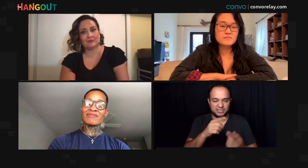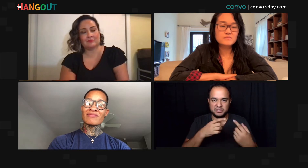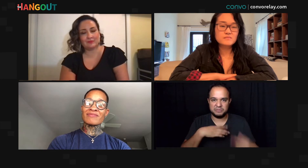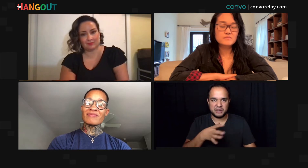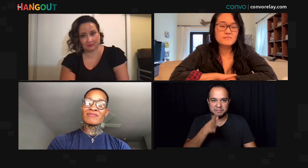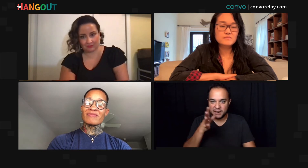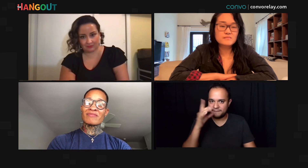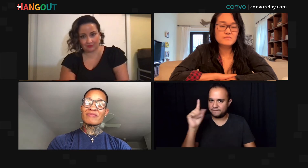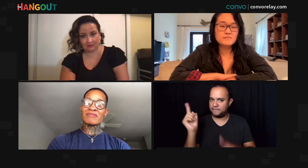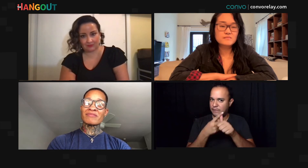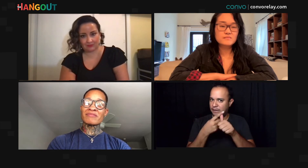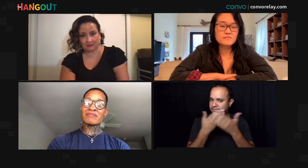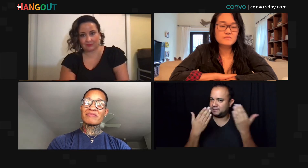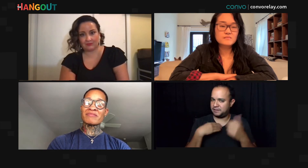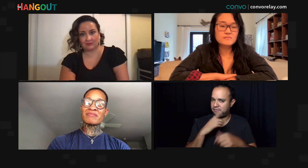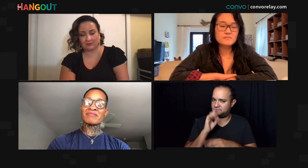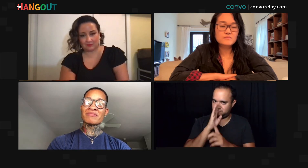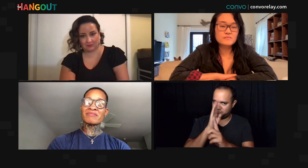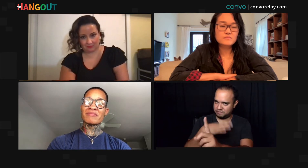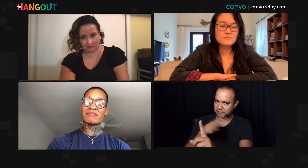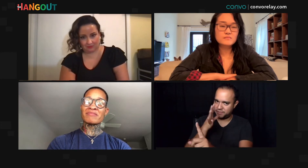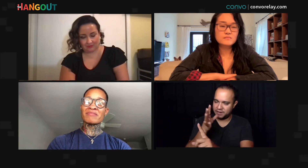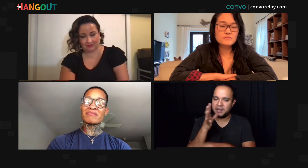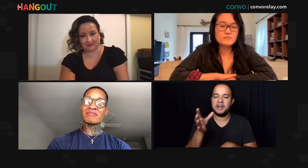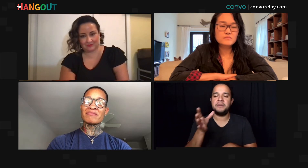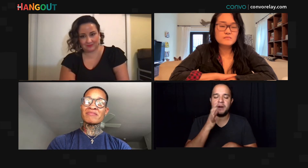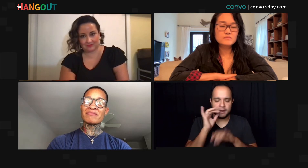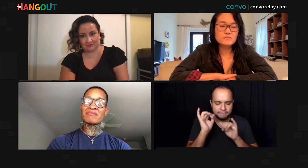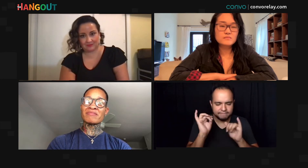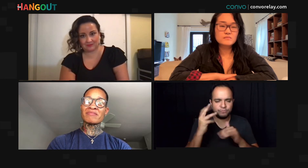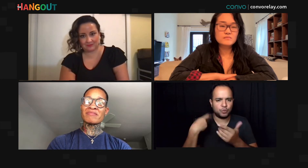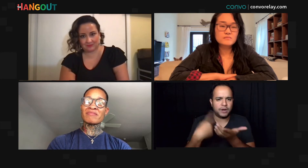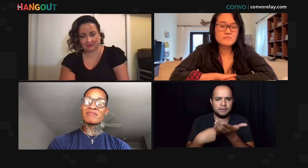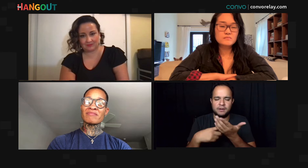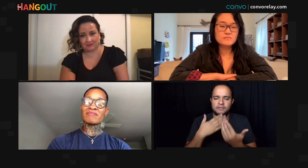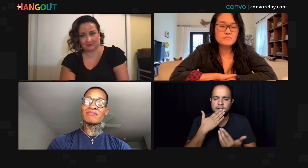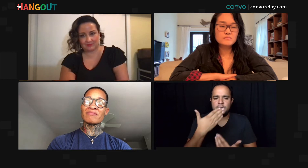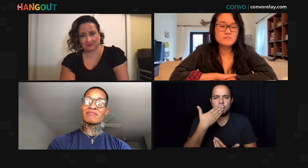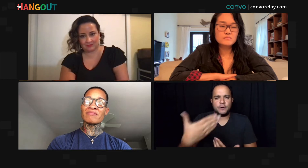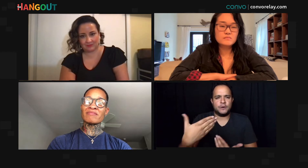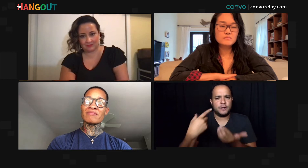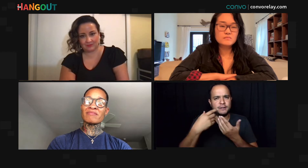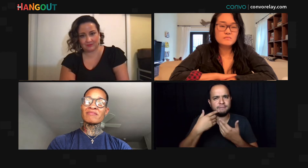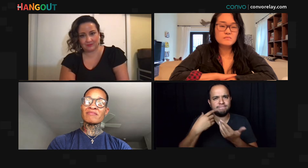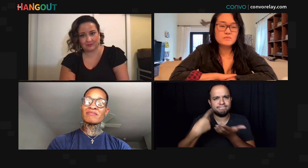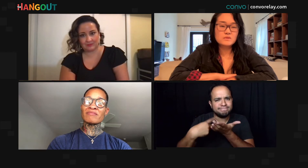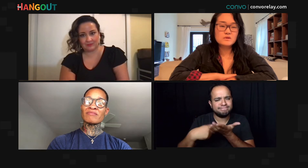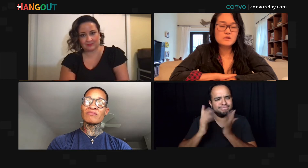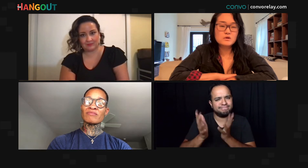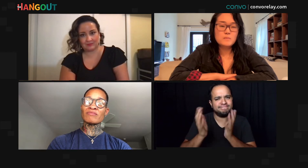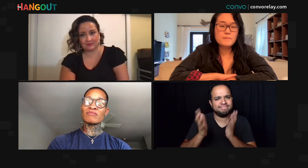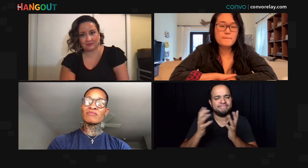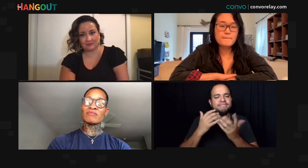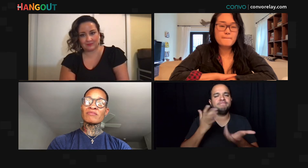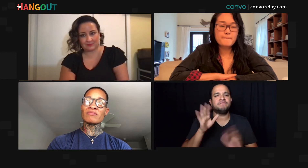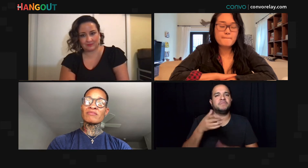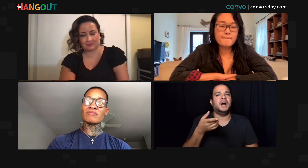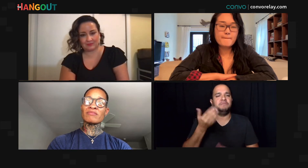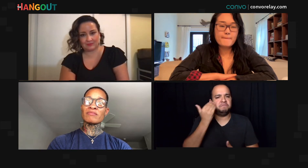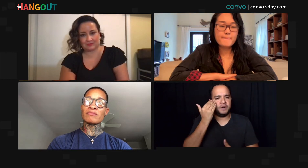my identity. I told my parents very clearly, almost the first thing, that I was gay. And we had a good discussion. I had a good